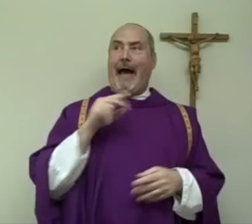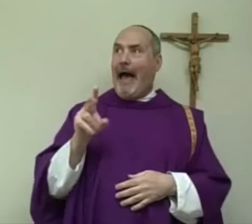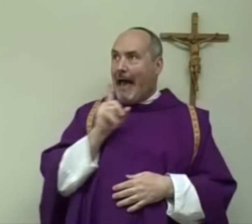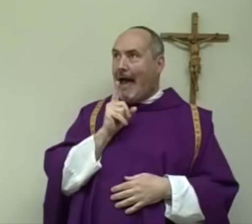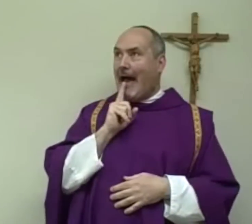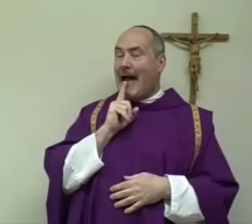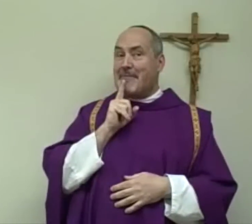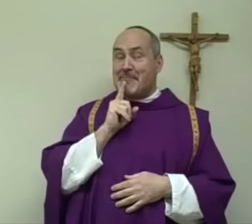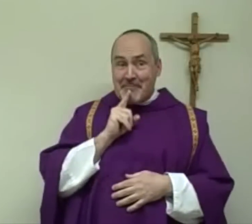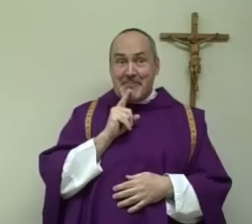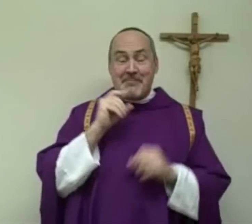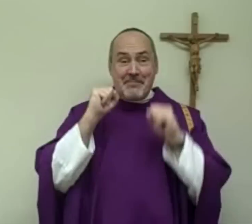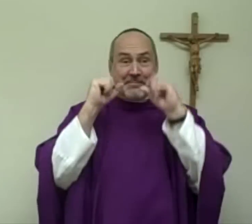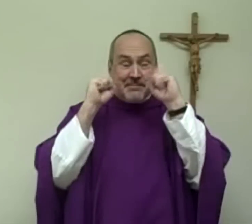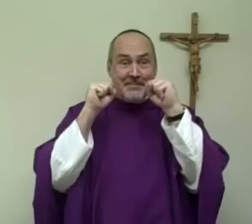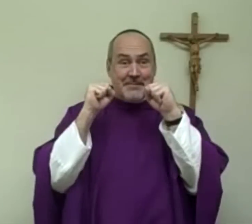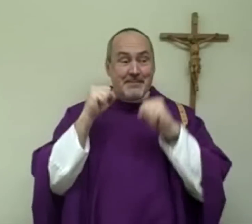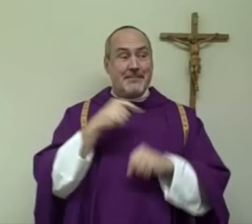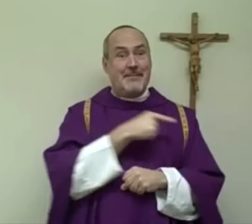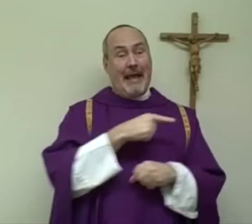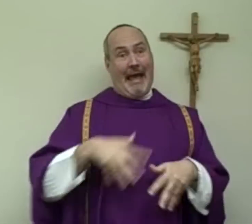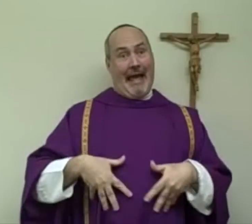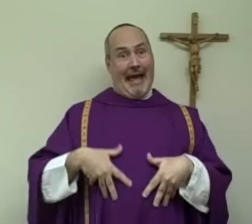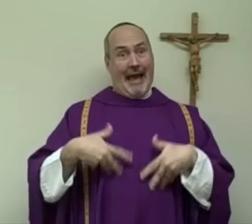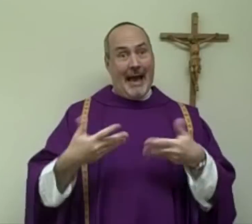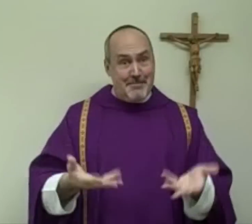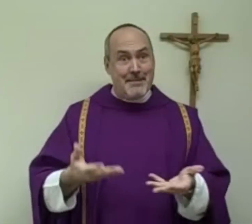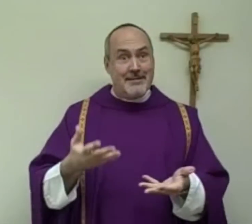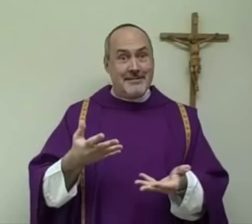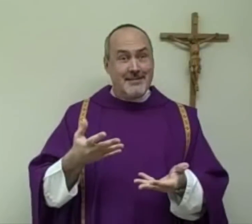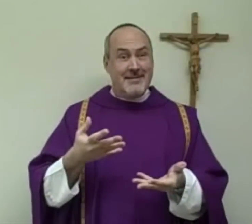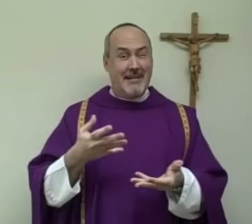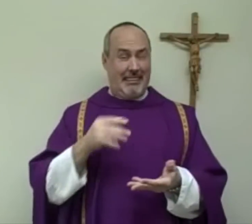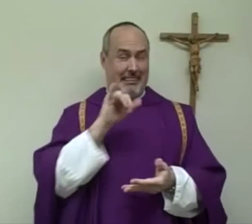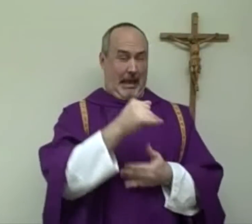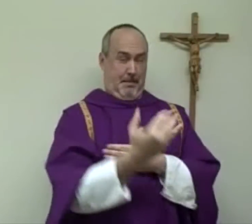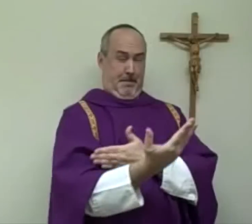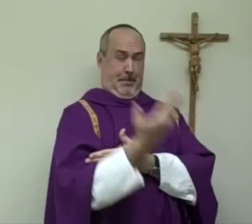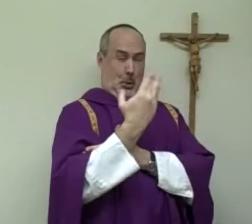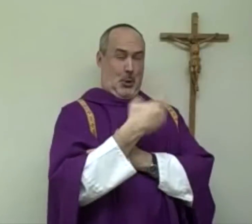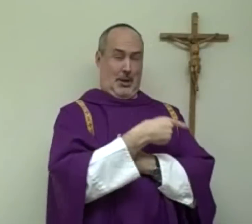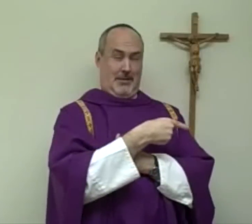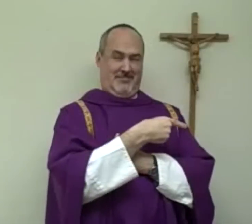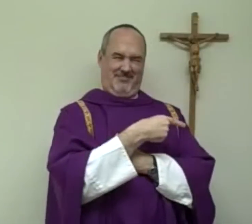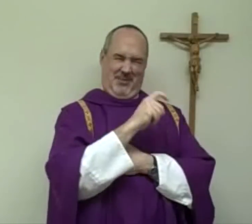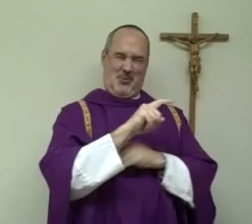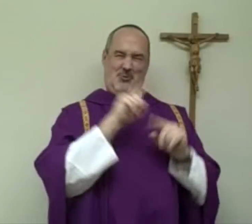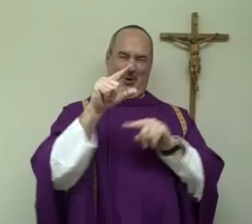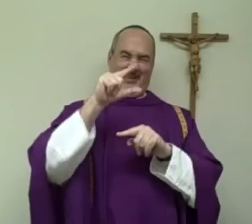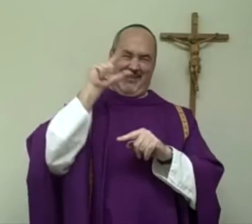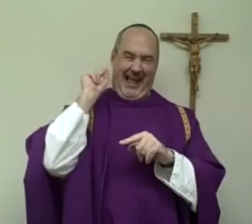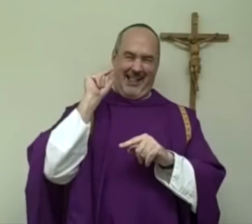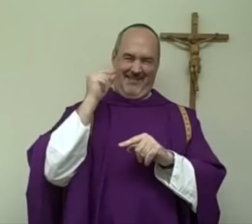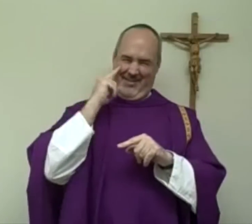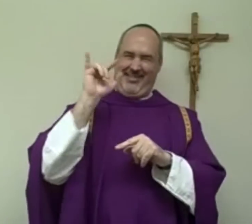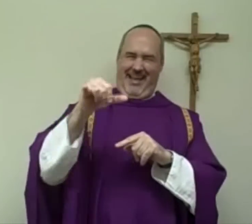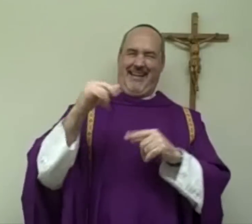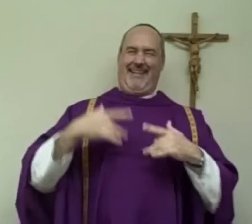when you flagged me down?" And he says, "Really?" And he says, "Well, I have to admit something to you. The morning of that